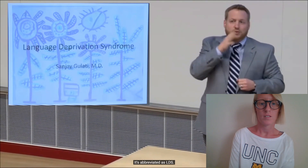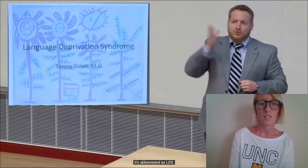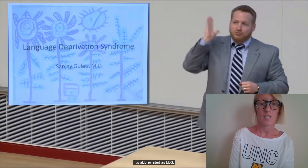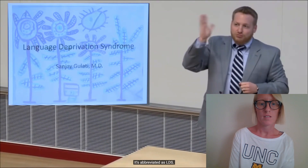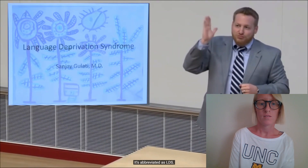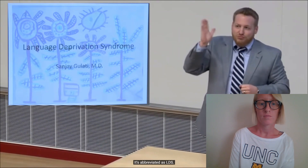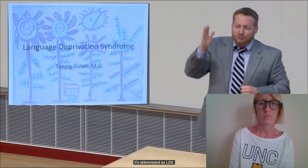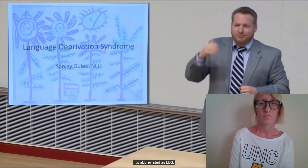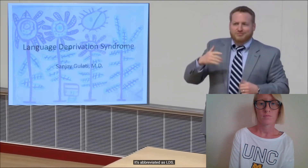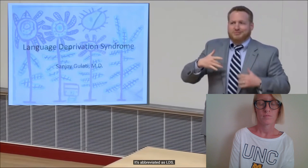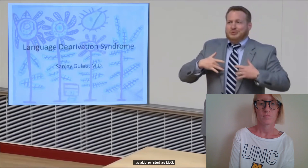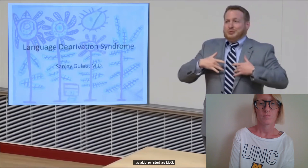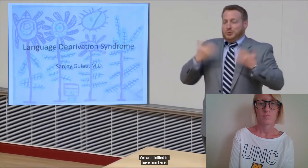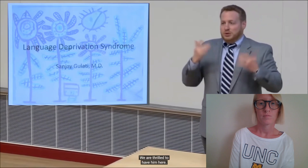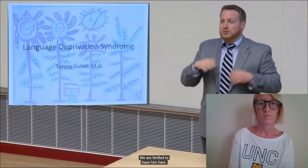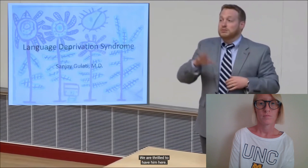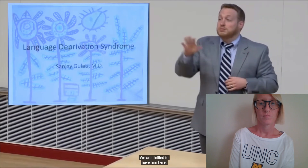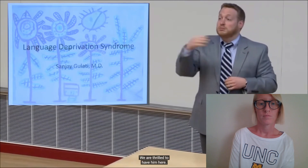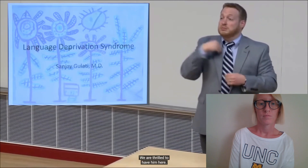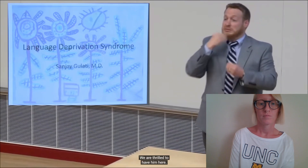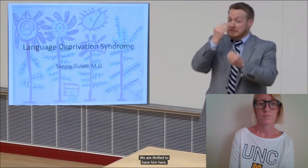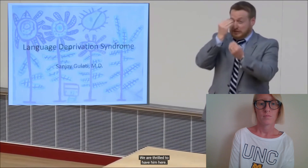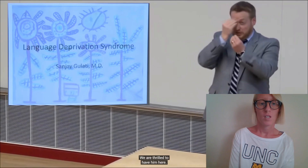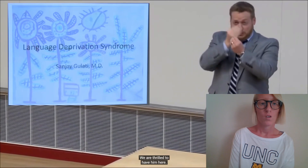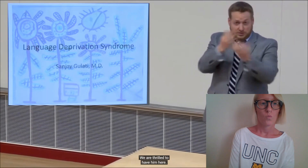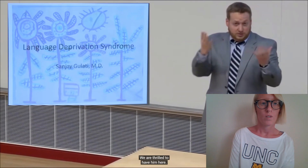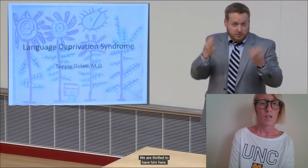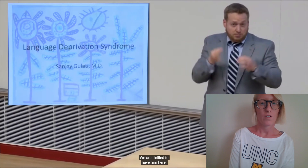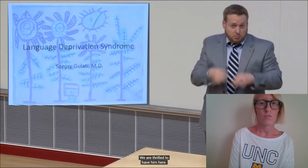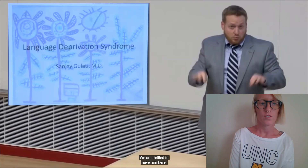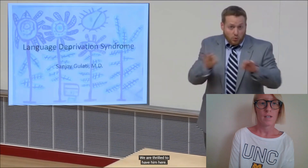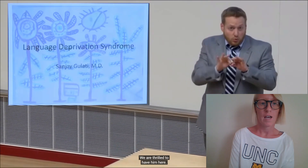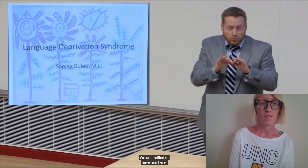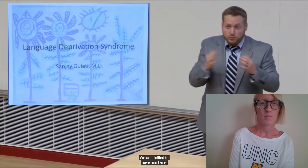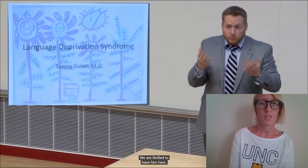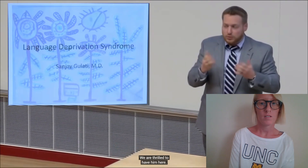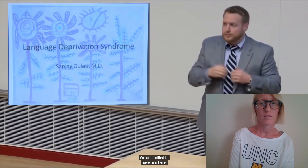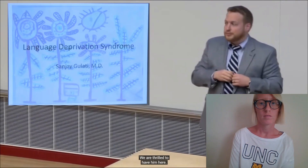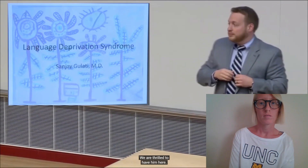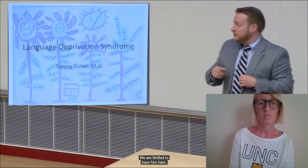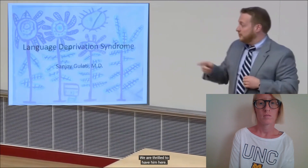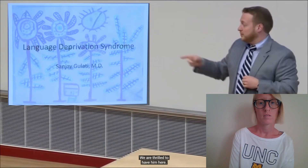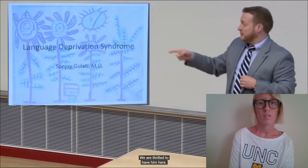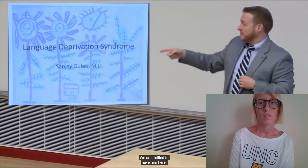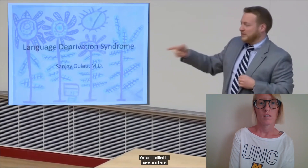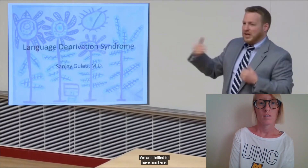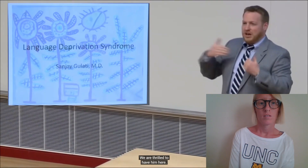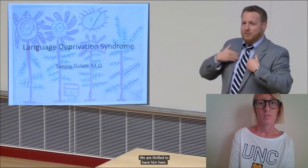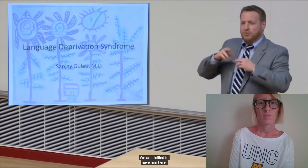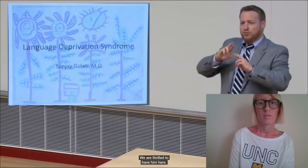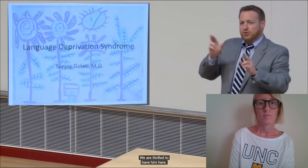It's abbreviated as LDS. We're thrilled to have him We are here. thrilled to have him here.